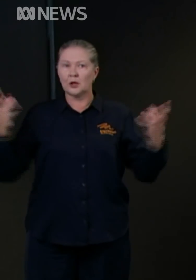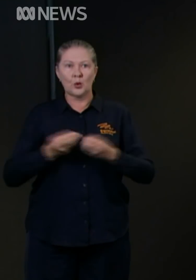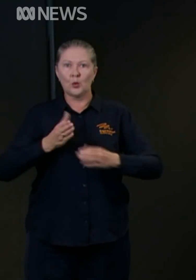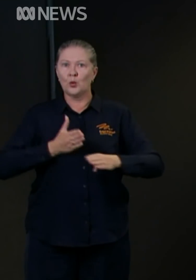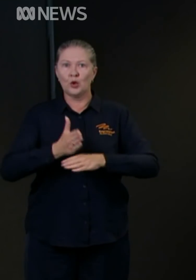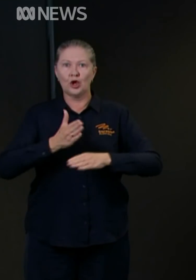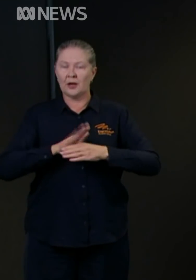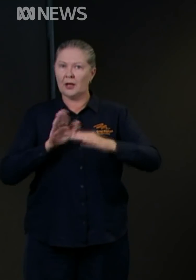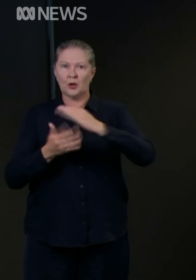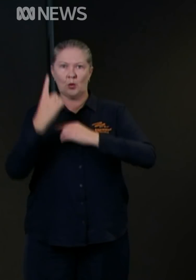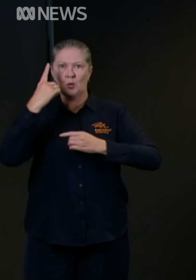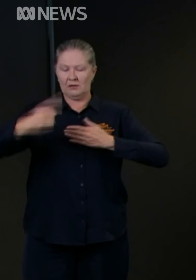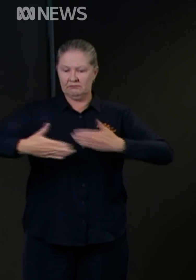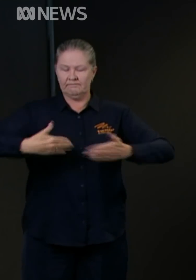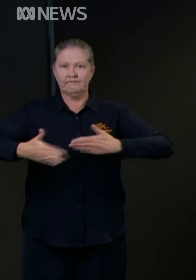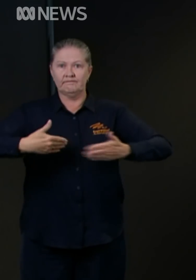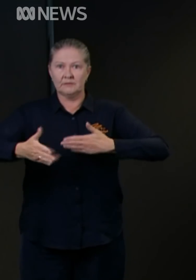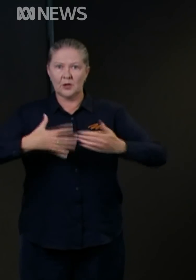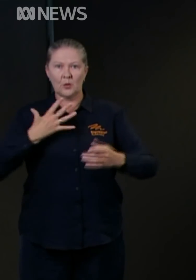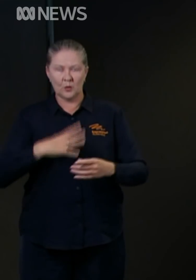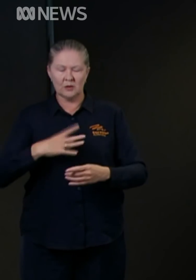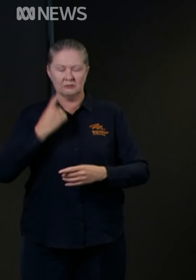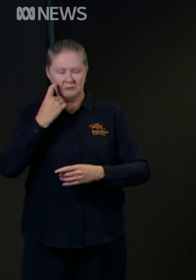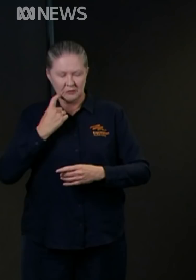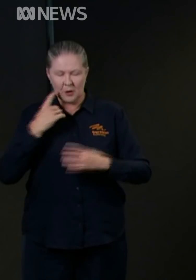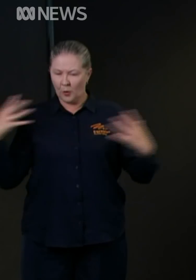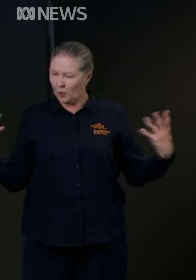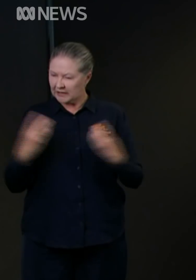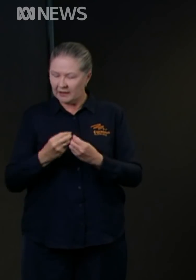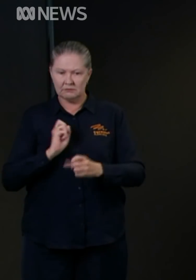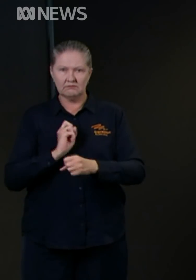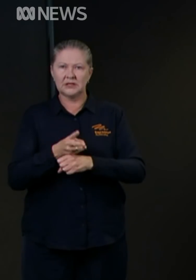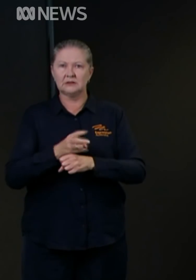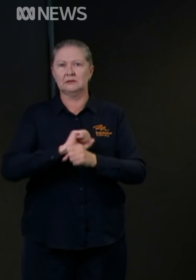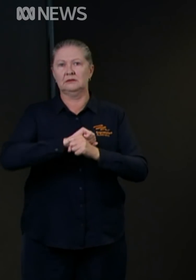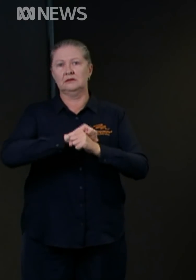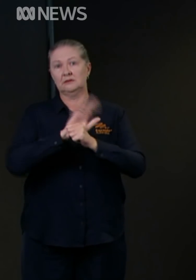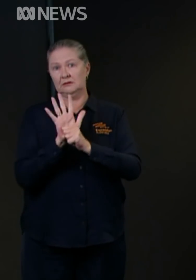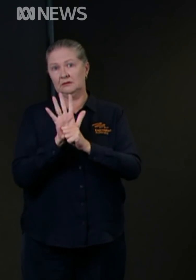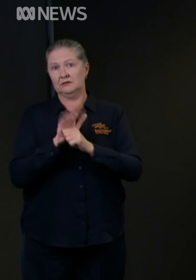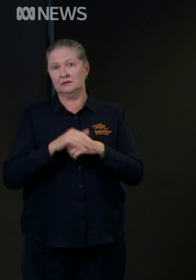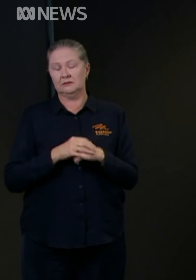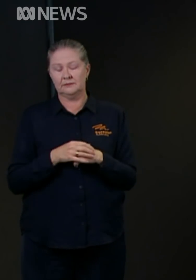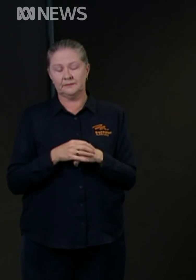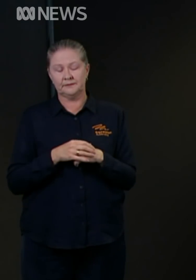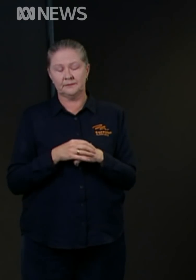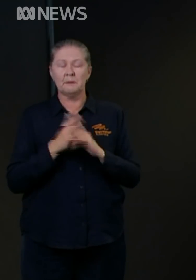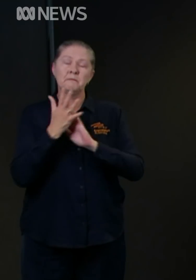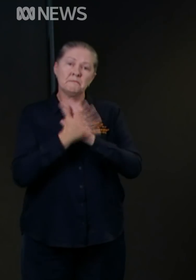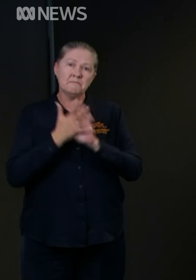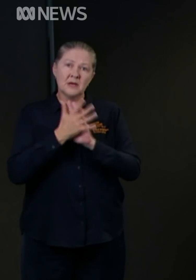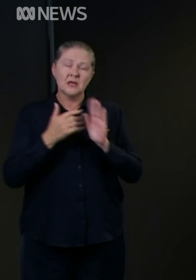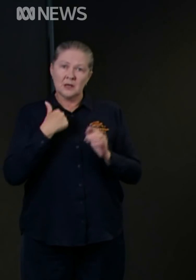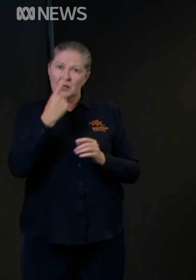in our joint effort to combat COVID-19. What it means is that we will be able to utilise